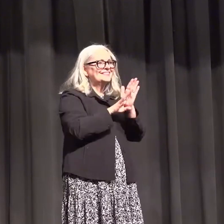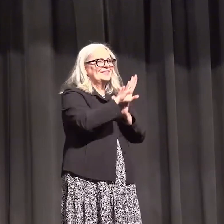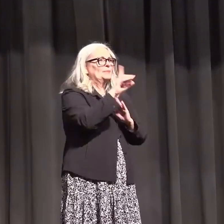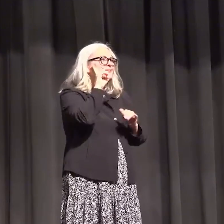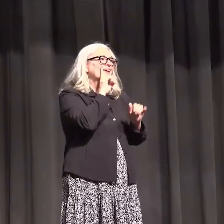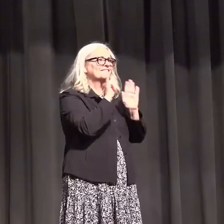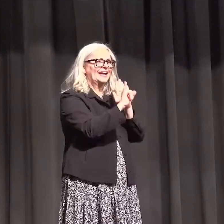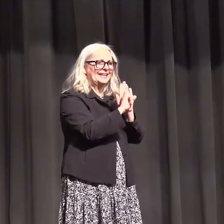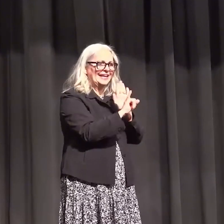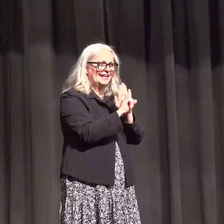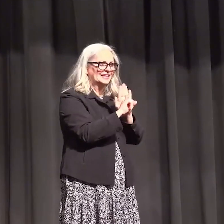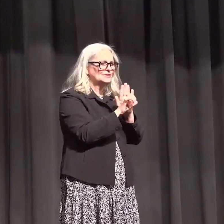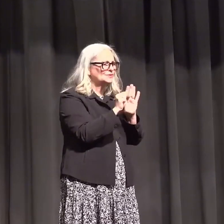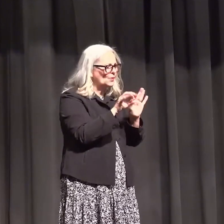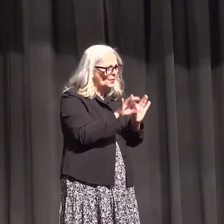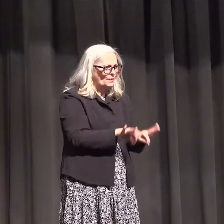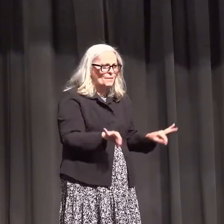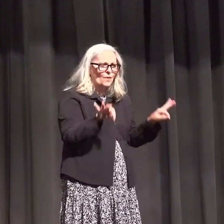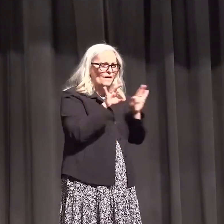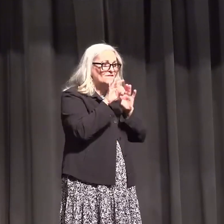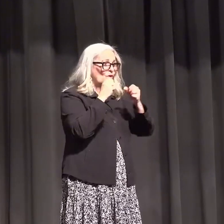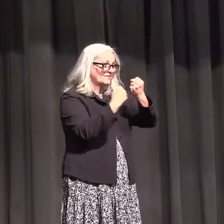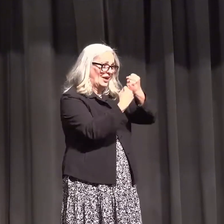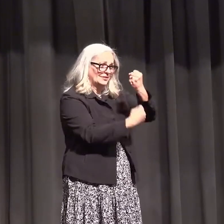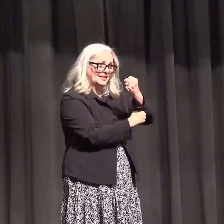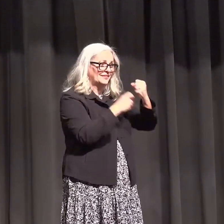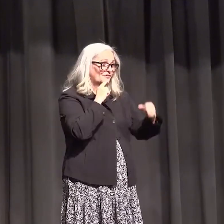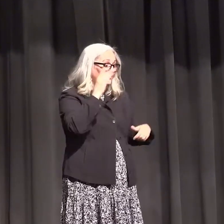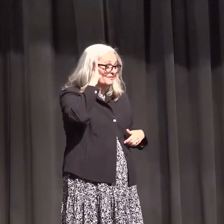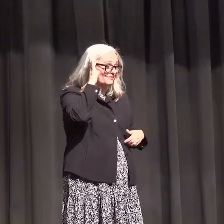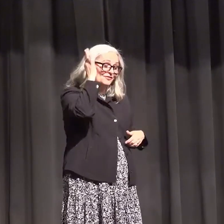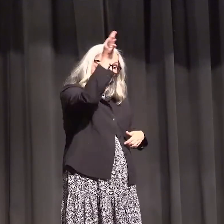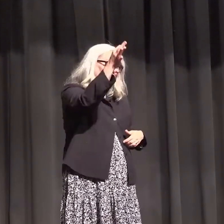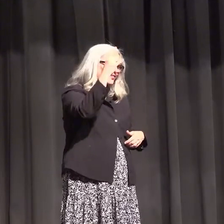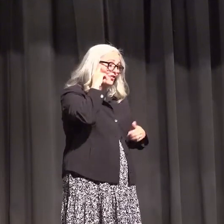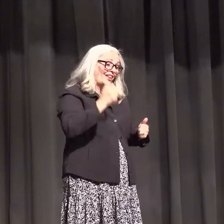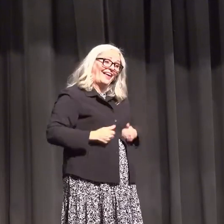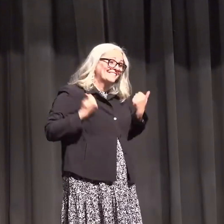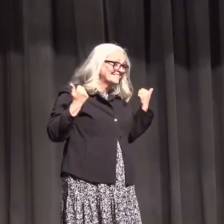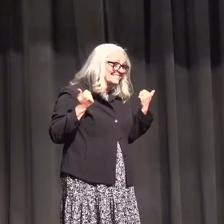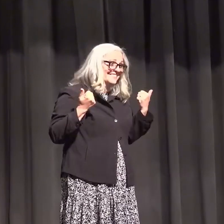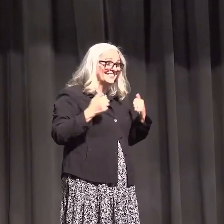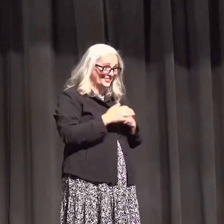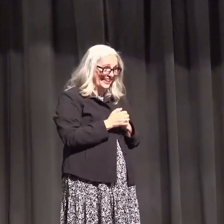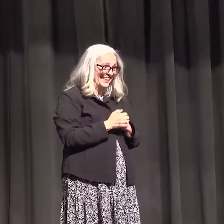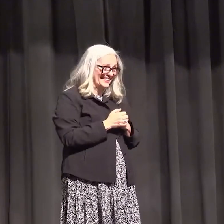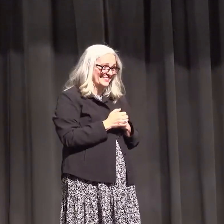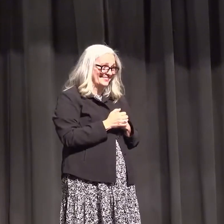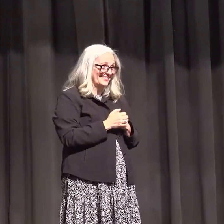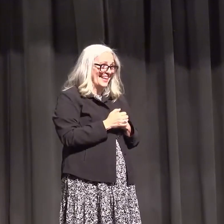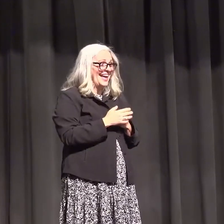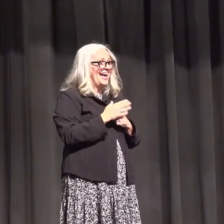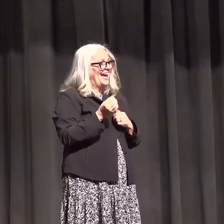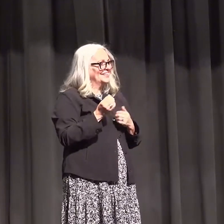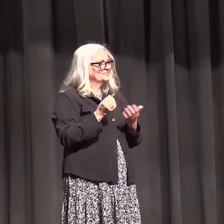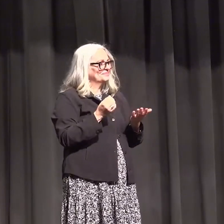be in a deaf school, to develop an identity, and to have a foundation for your whole future life.